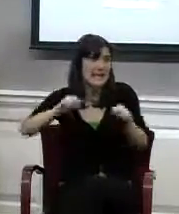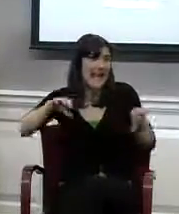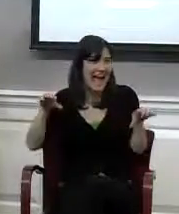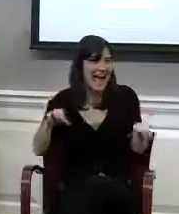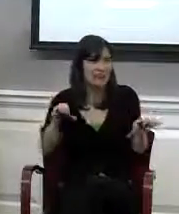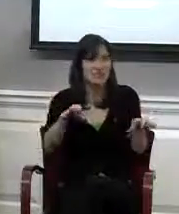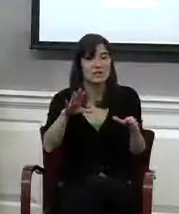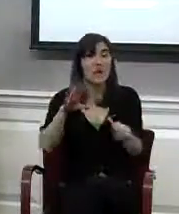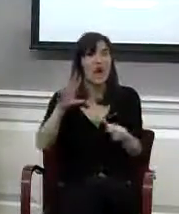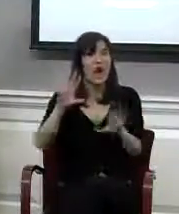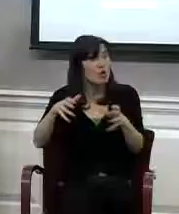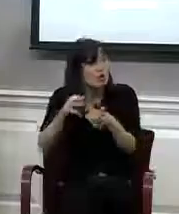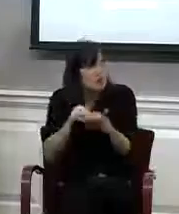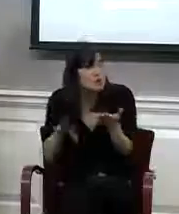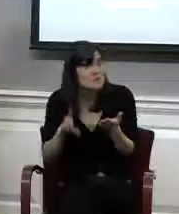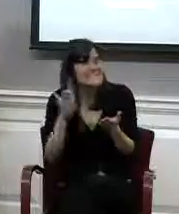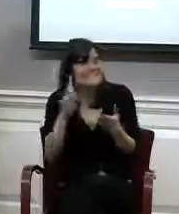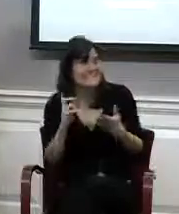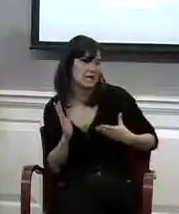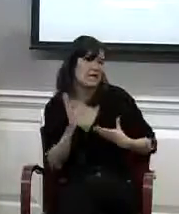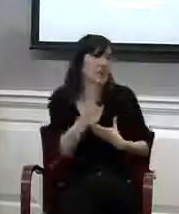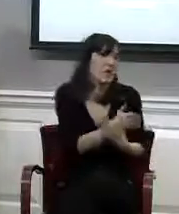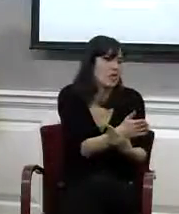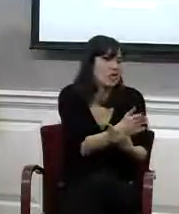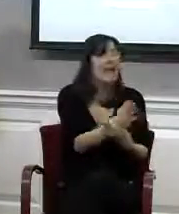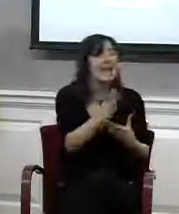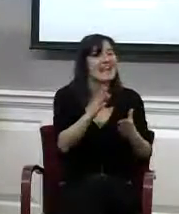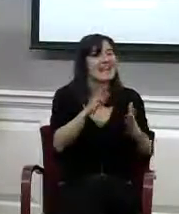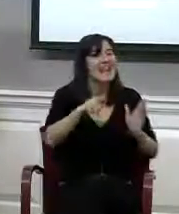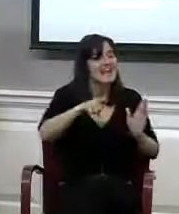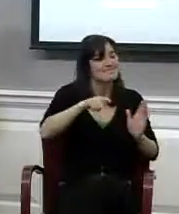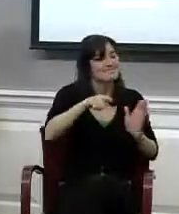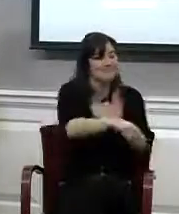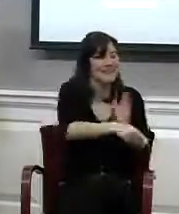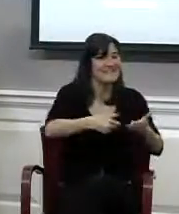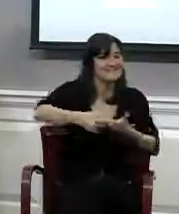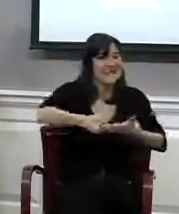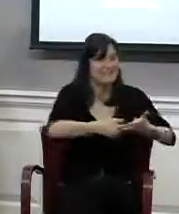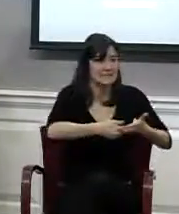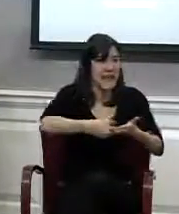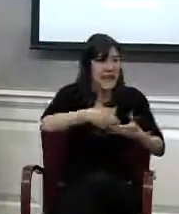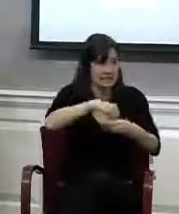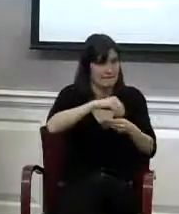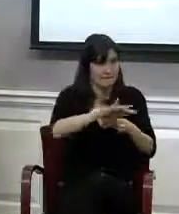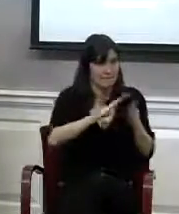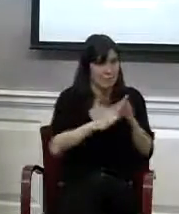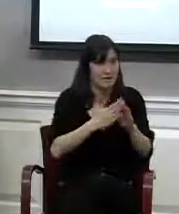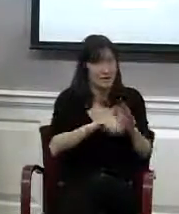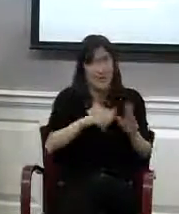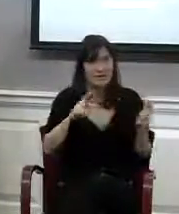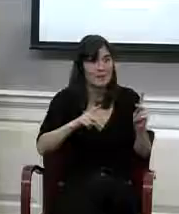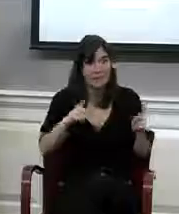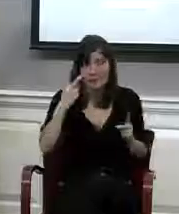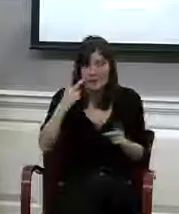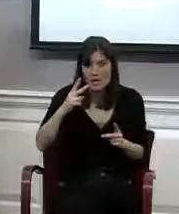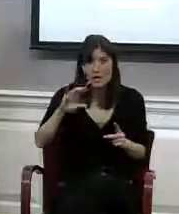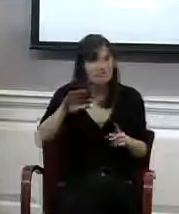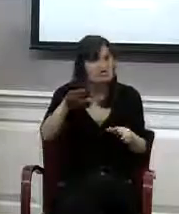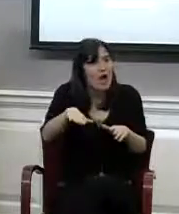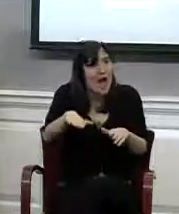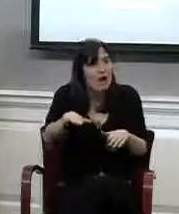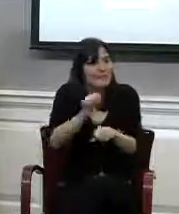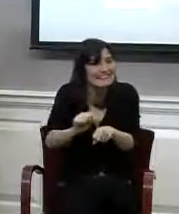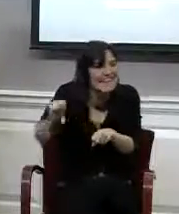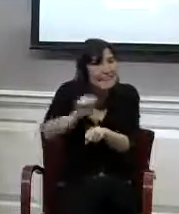female infanticide that was happening in their community. Other students would get children involved in child labor, bring them back to school. There's a lot we can talk about there in